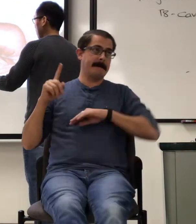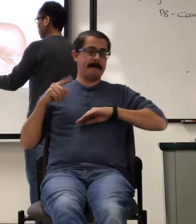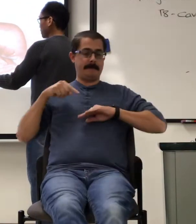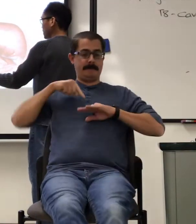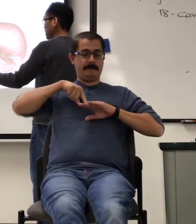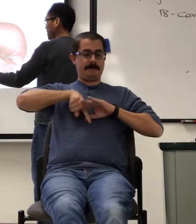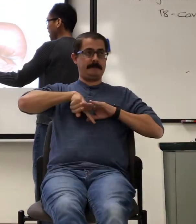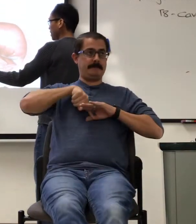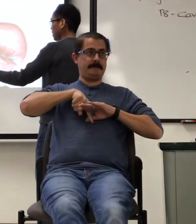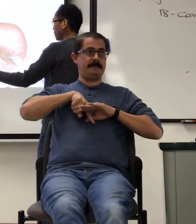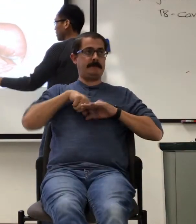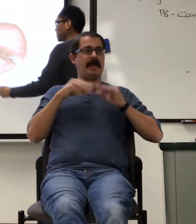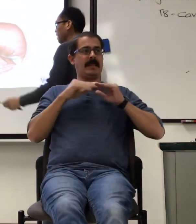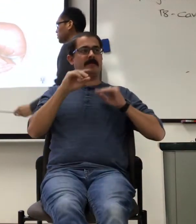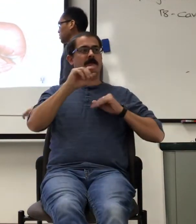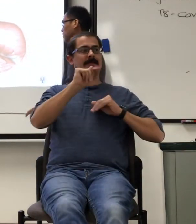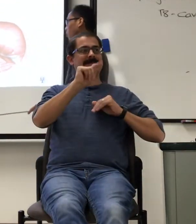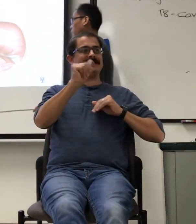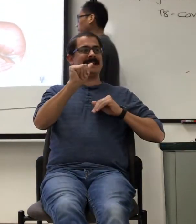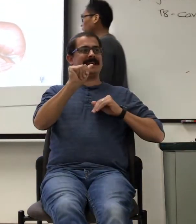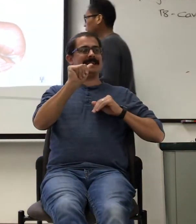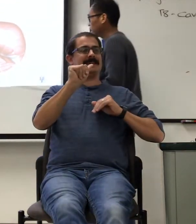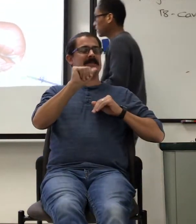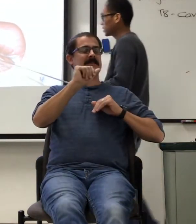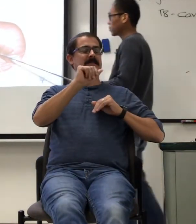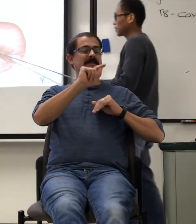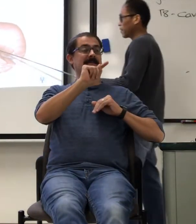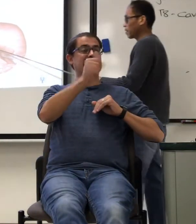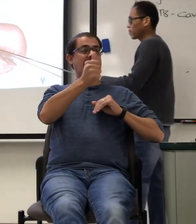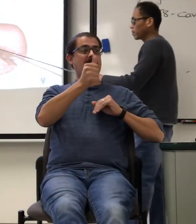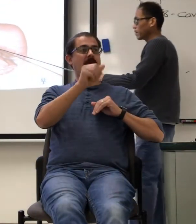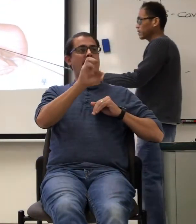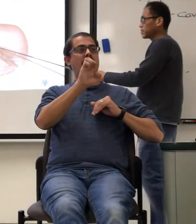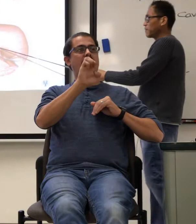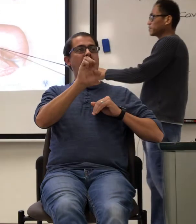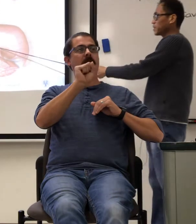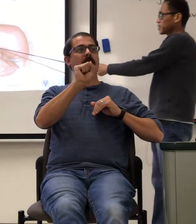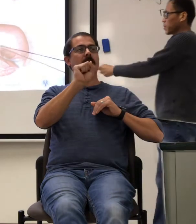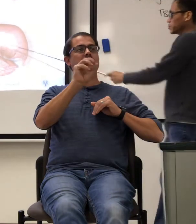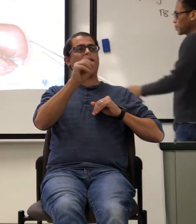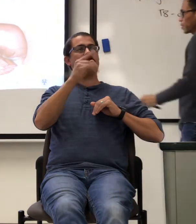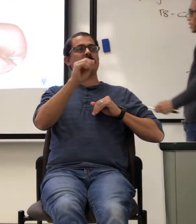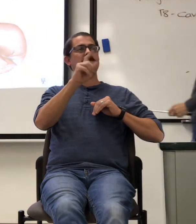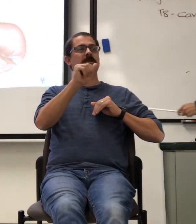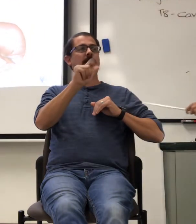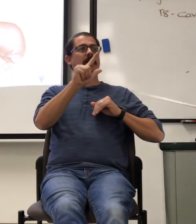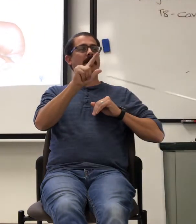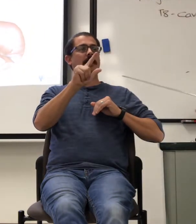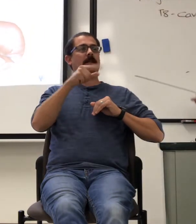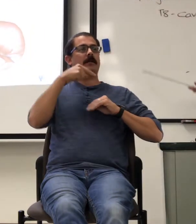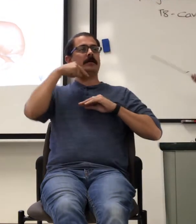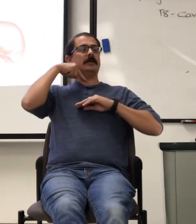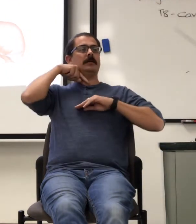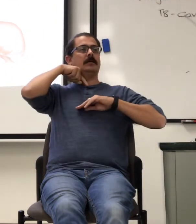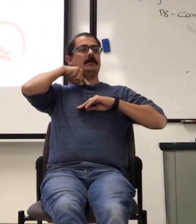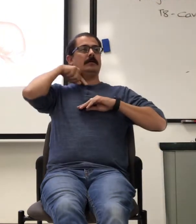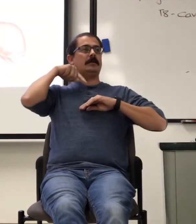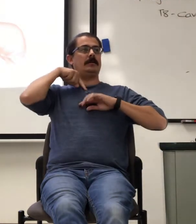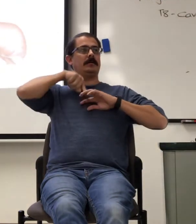At the level of T10, you have the esophageal opening. It's right there. The esophagus goes through there to get down to the stomach.